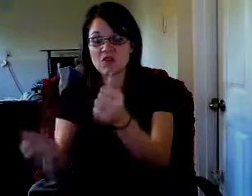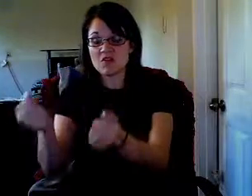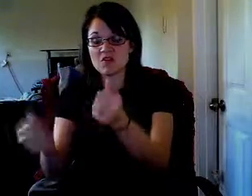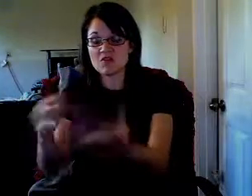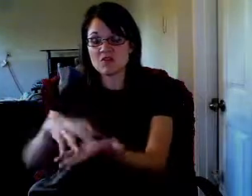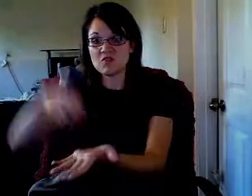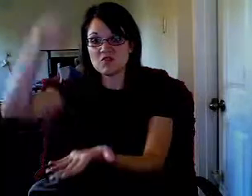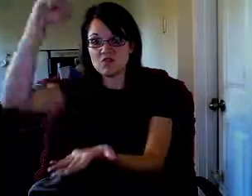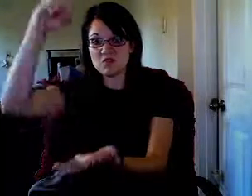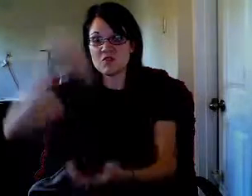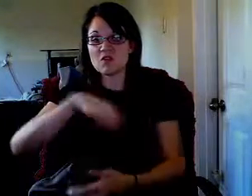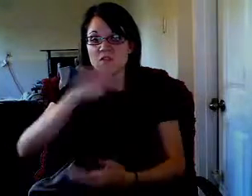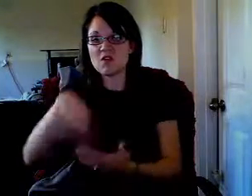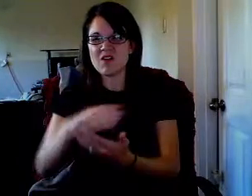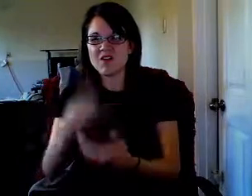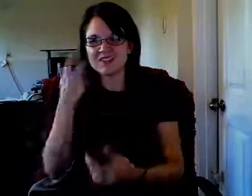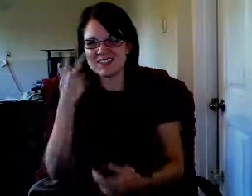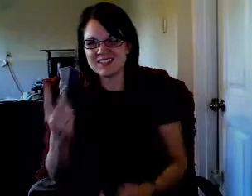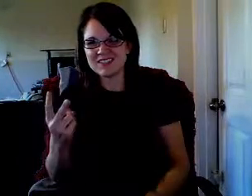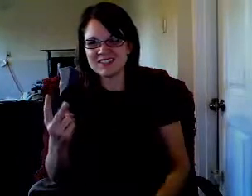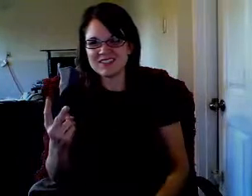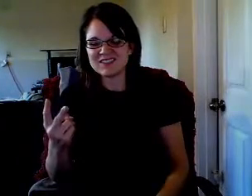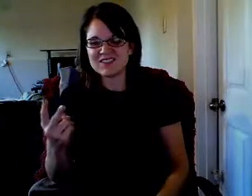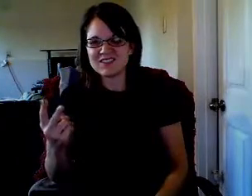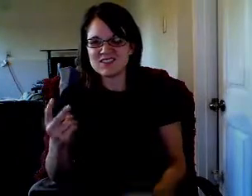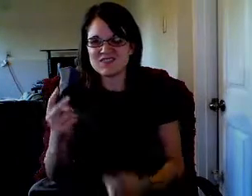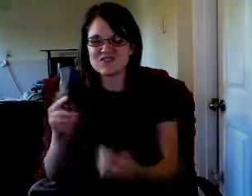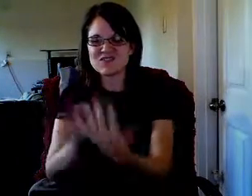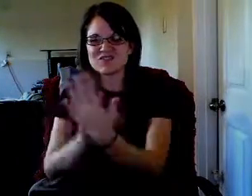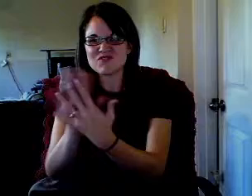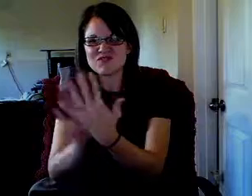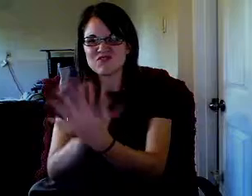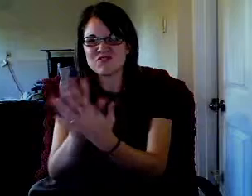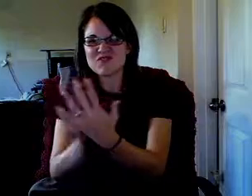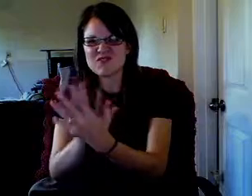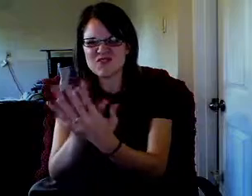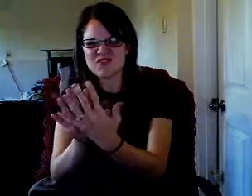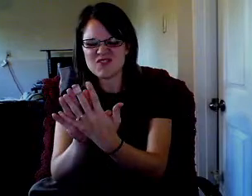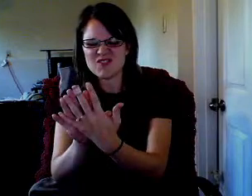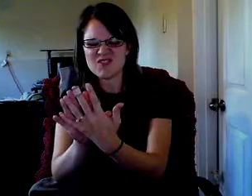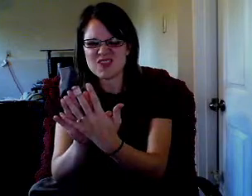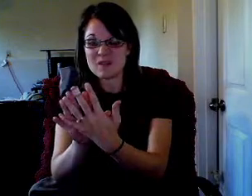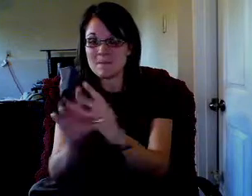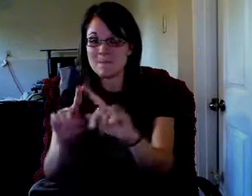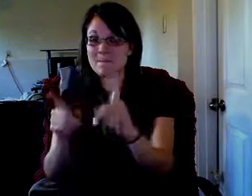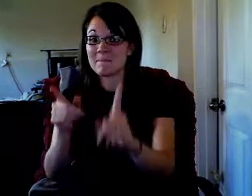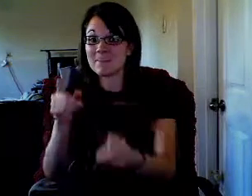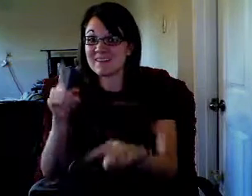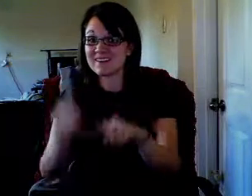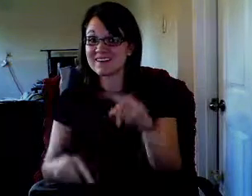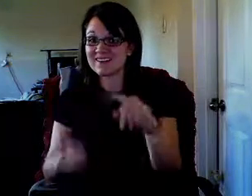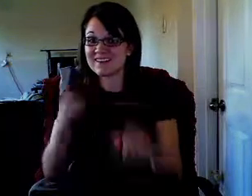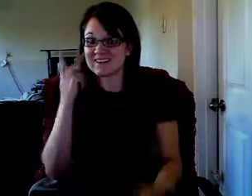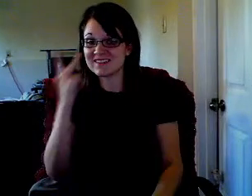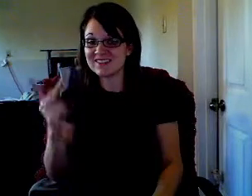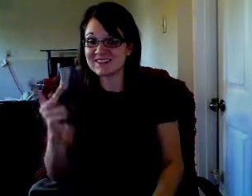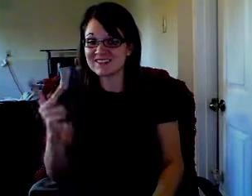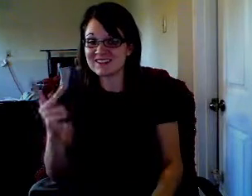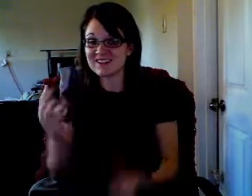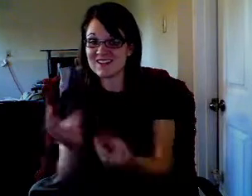snooty gray particles that you can see, they also contain lots of invisible gases that can be even more harmful to